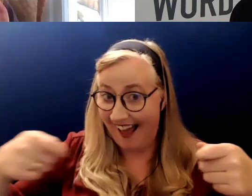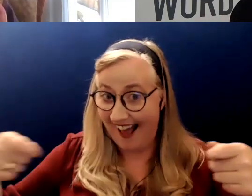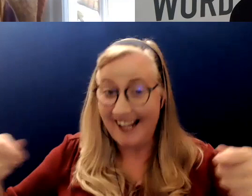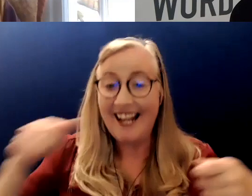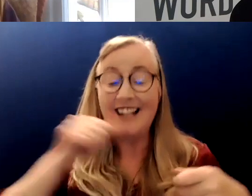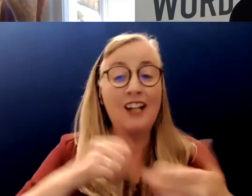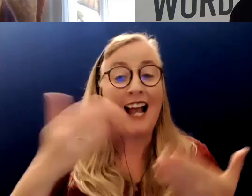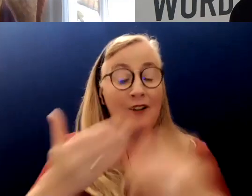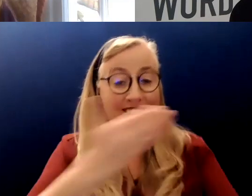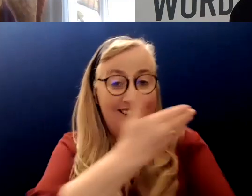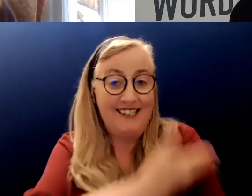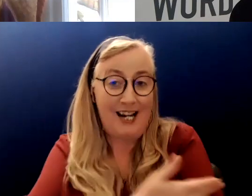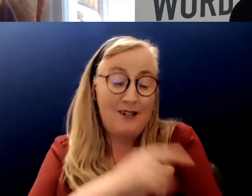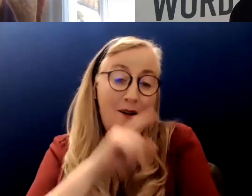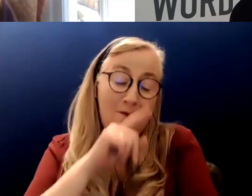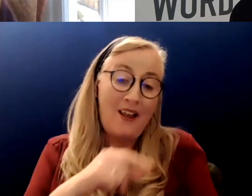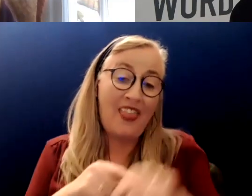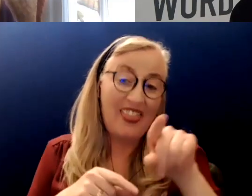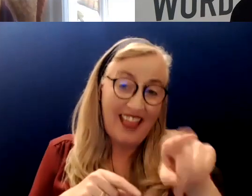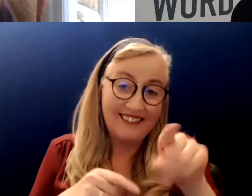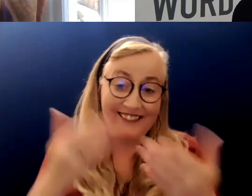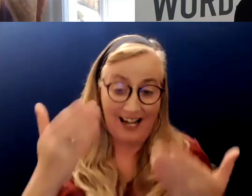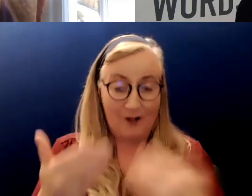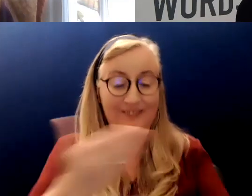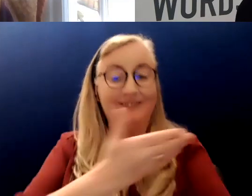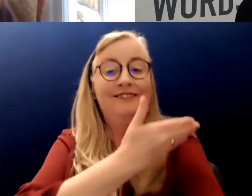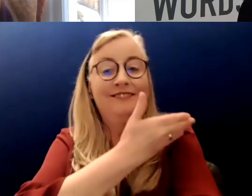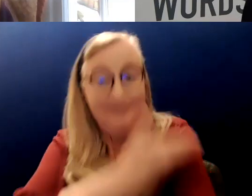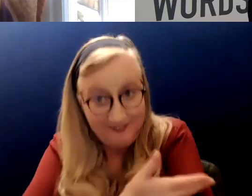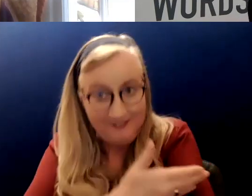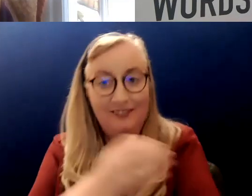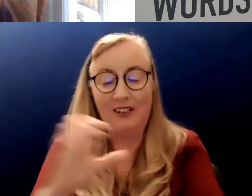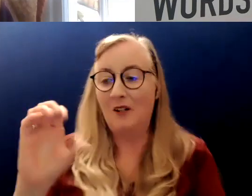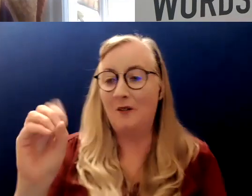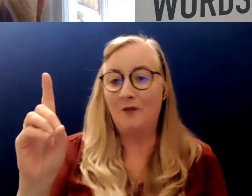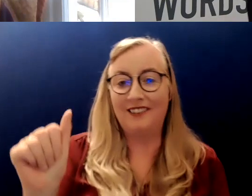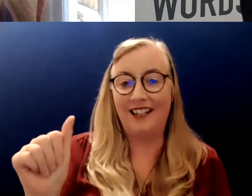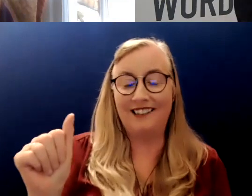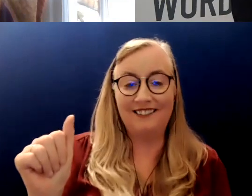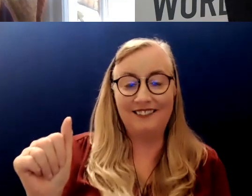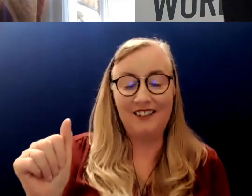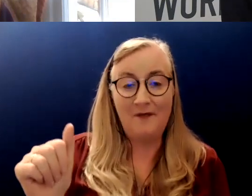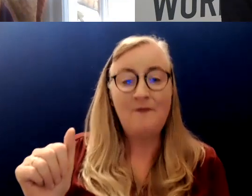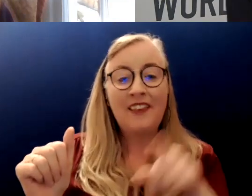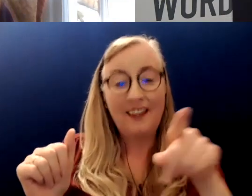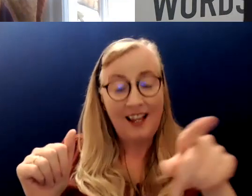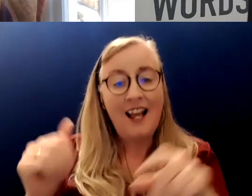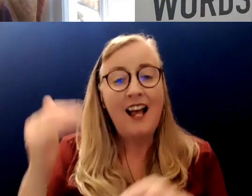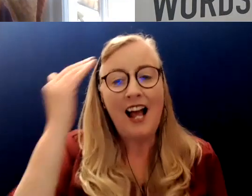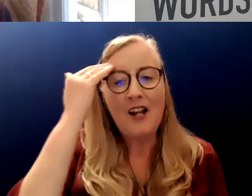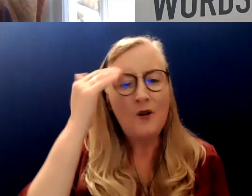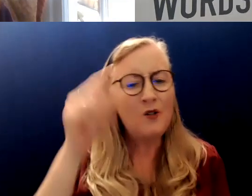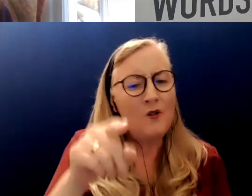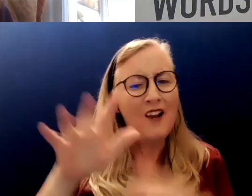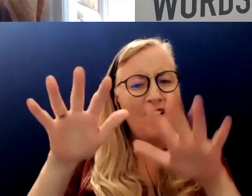but that is the initial stages of Coda. And certainly I know that it was at a conference